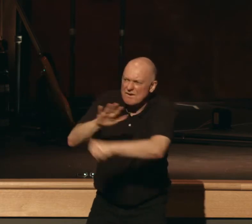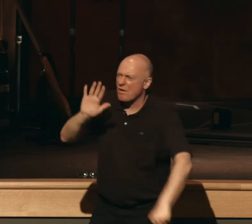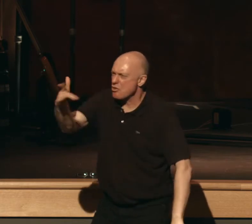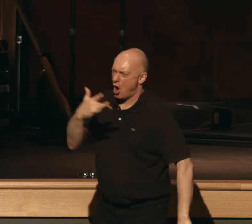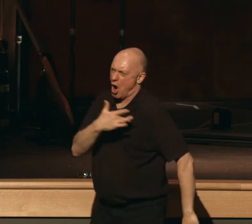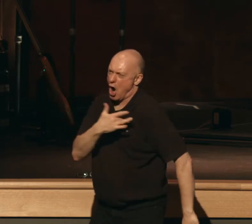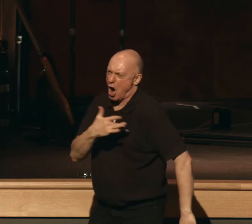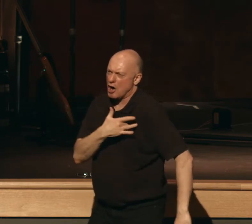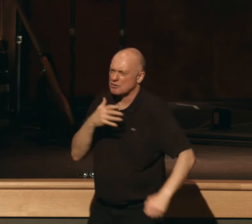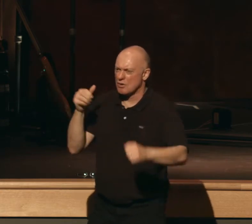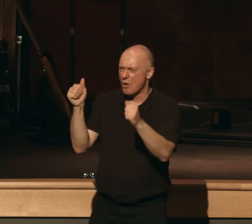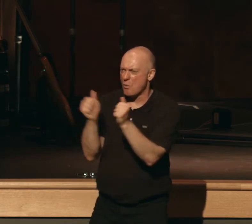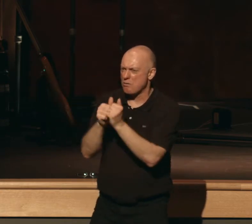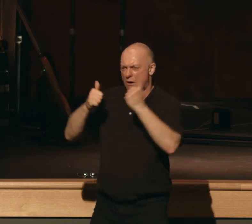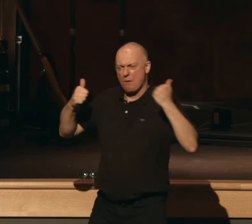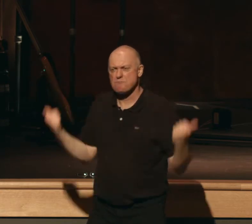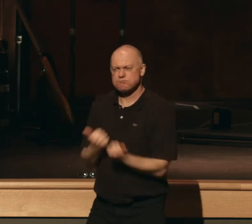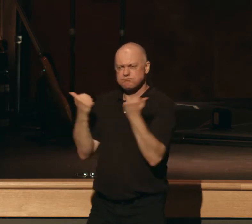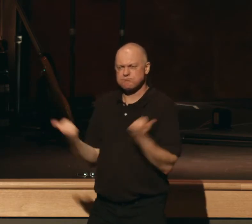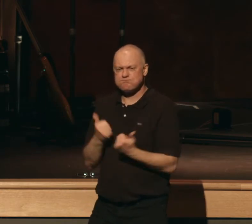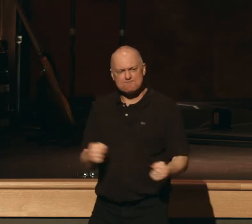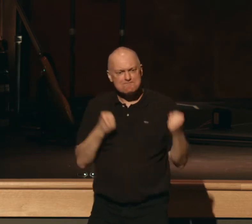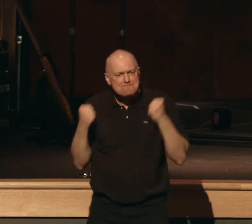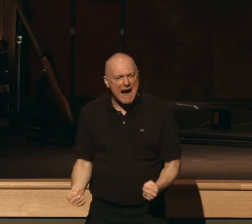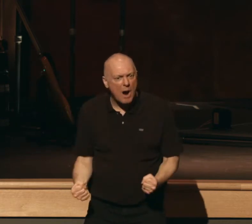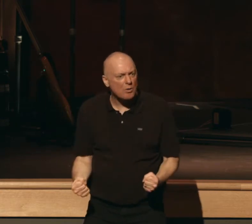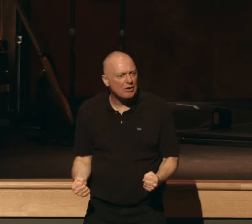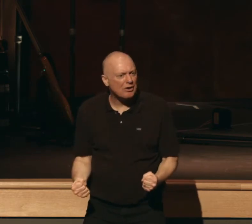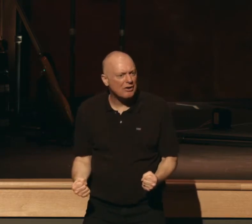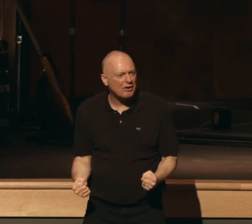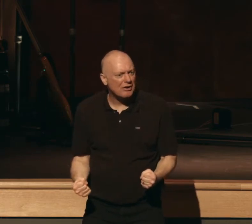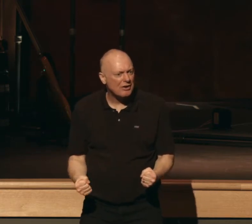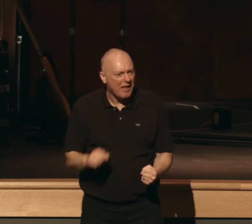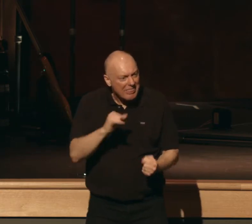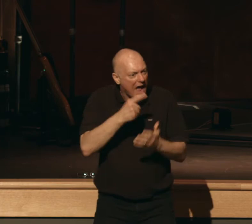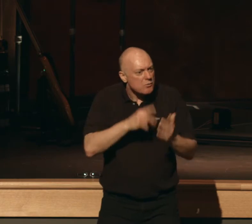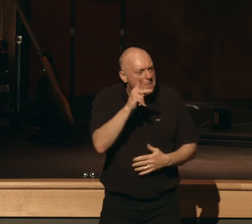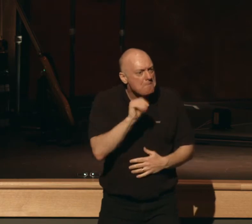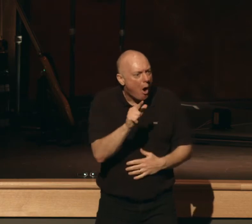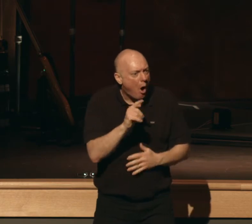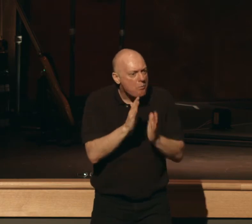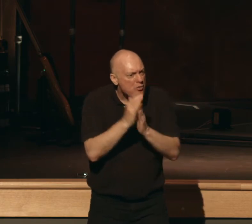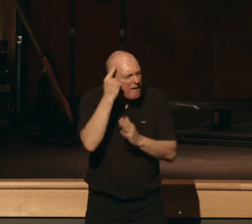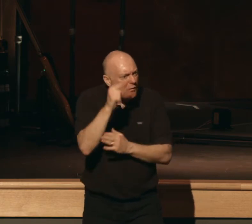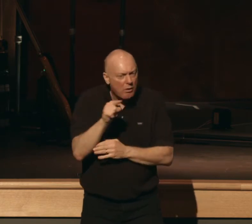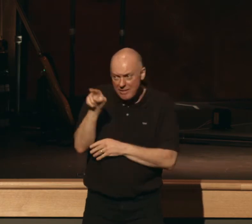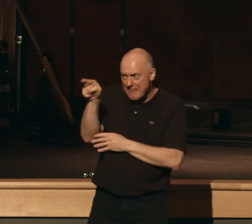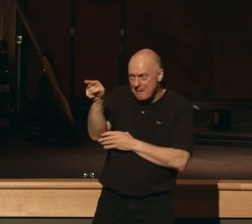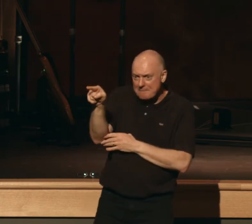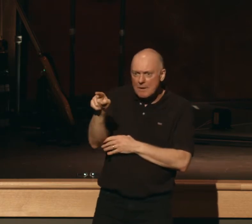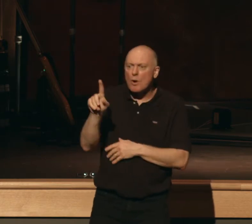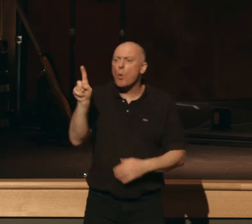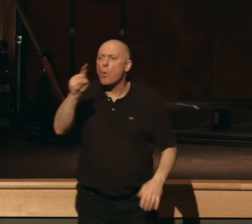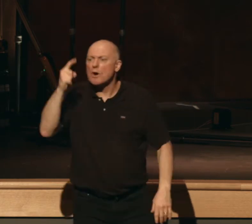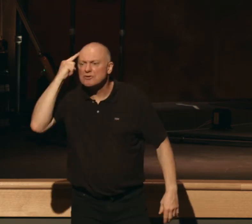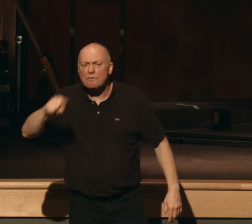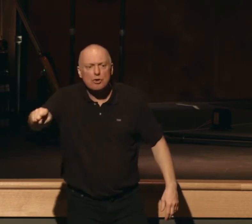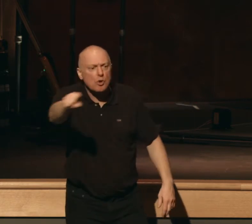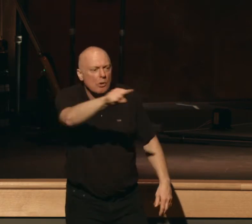hearts with immeasurable power. This is what he's praying for. And so question,